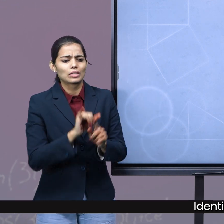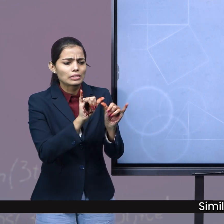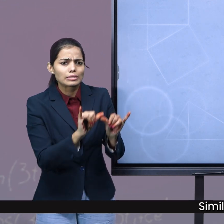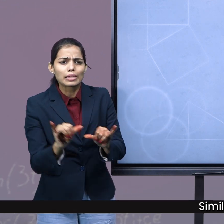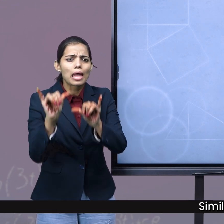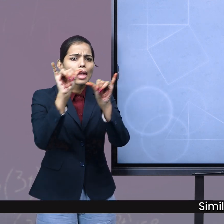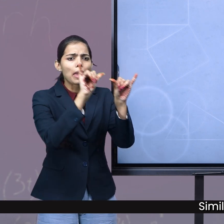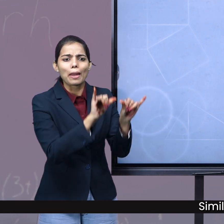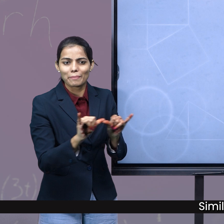similar,